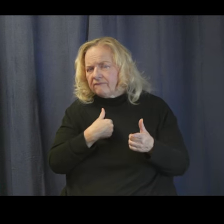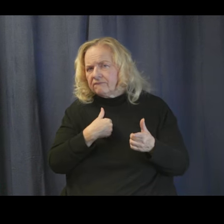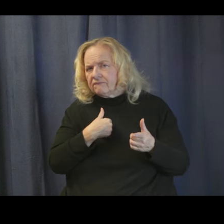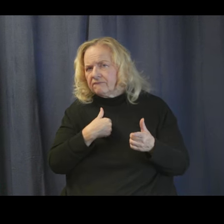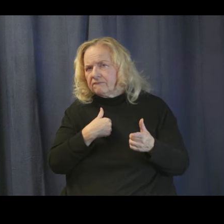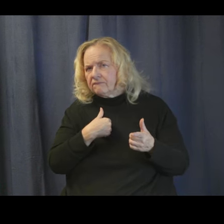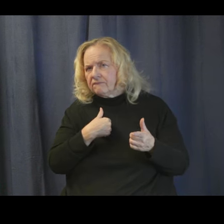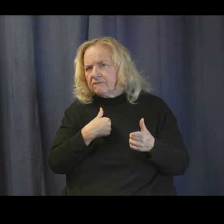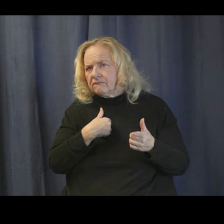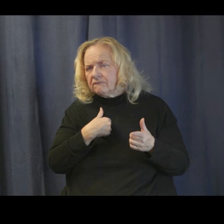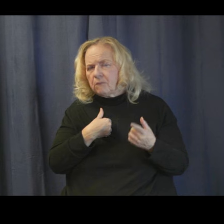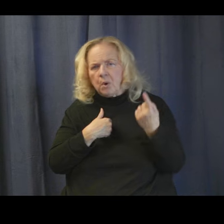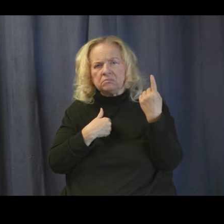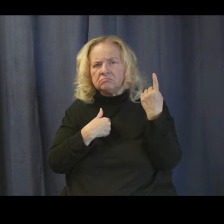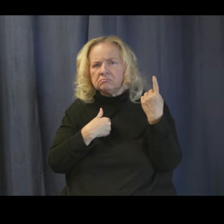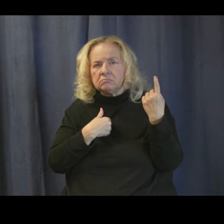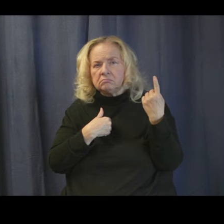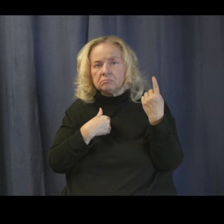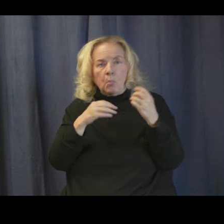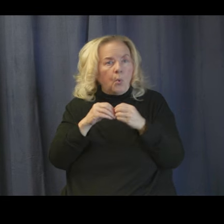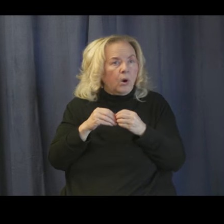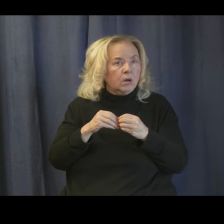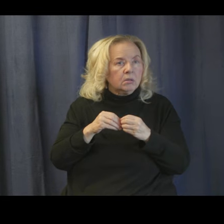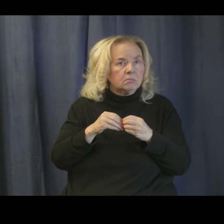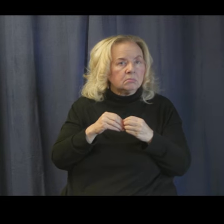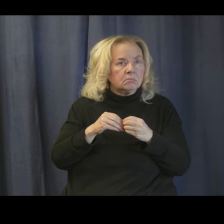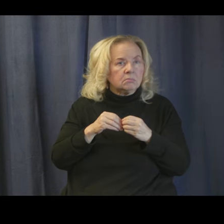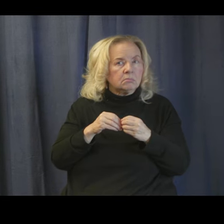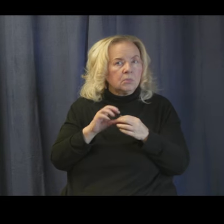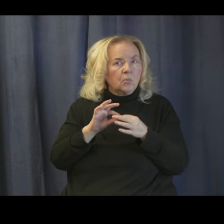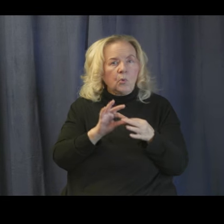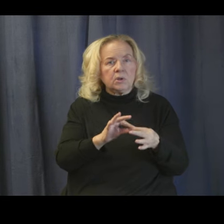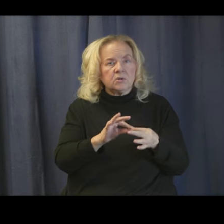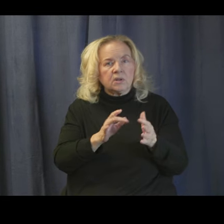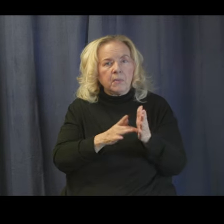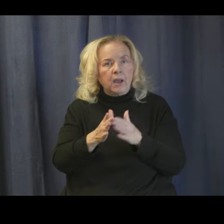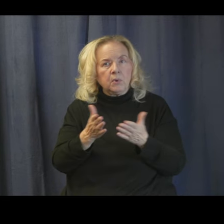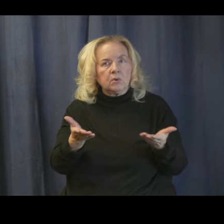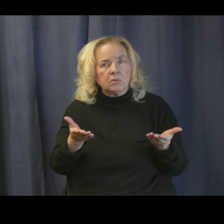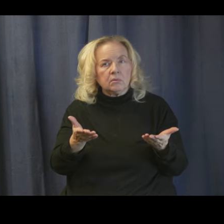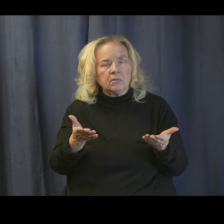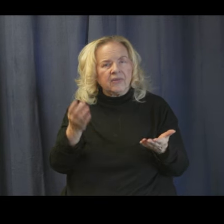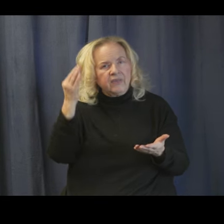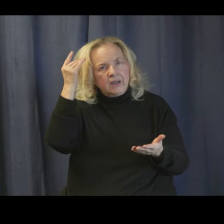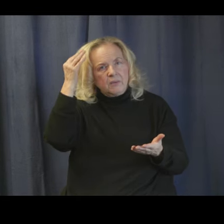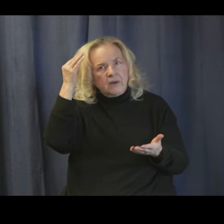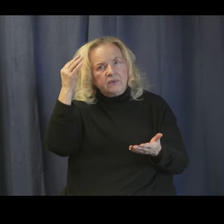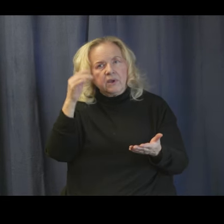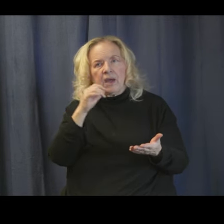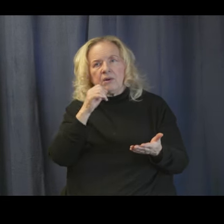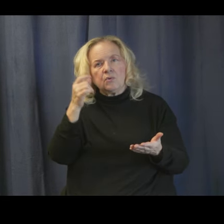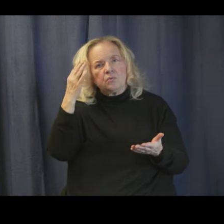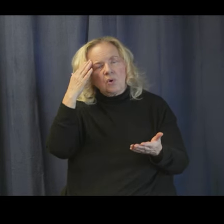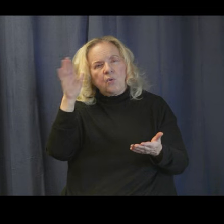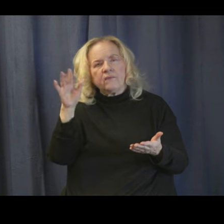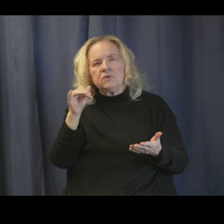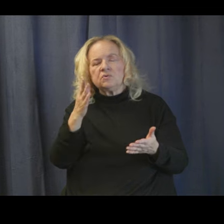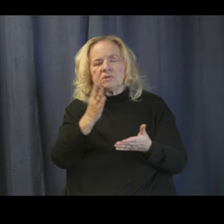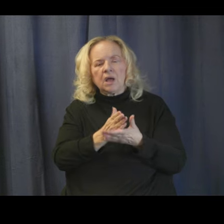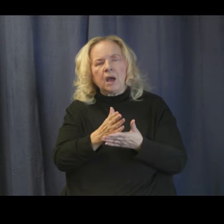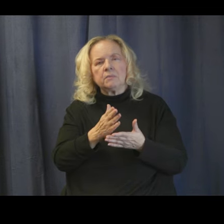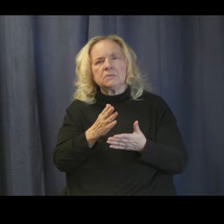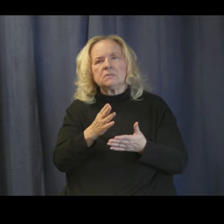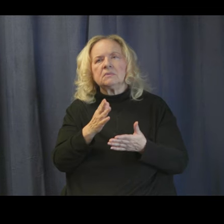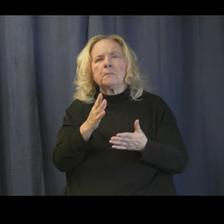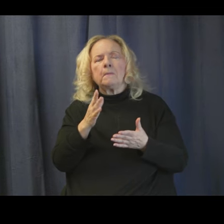have? He only had one. Or did he have more that's not recorded in the Bible? Think about that. I don't know how many of you ever stopped and look at